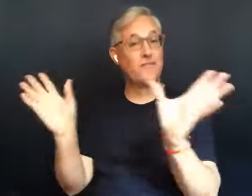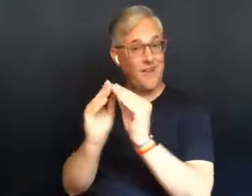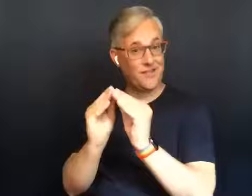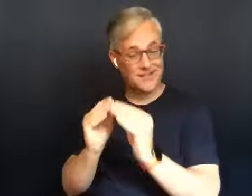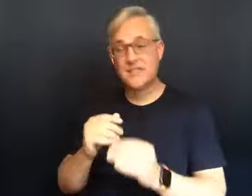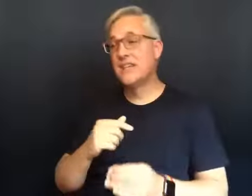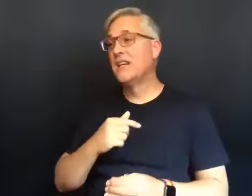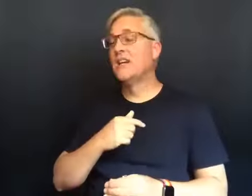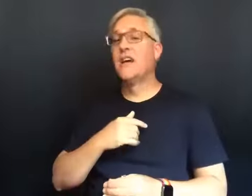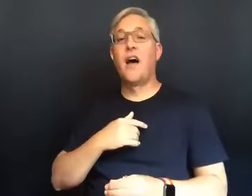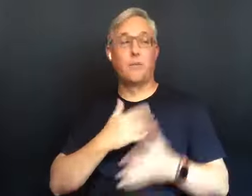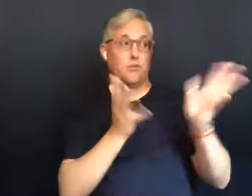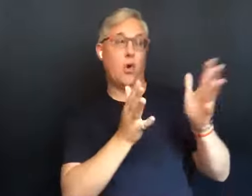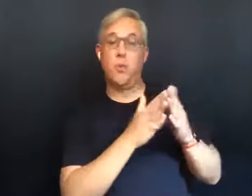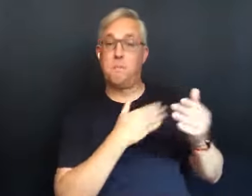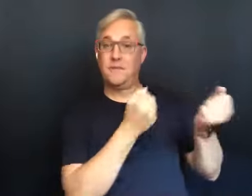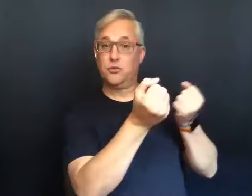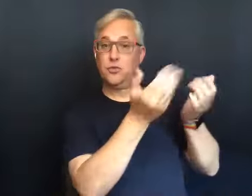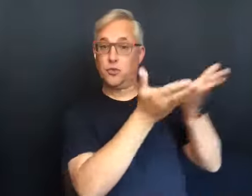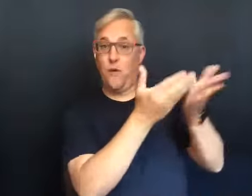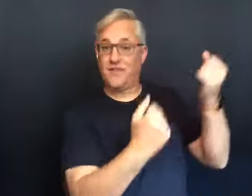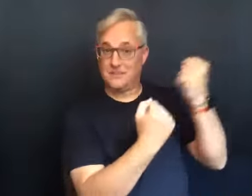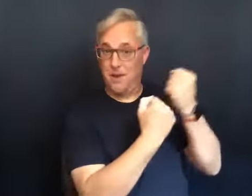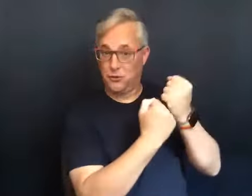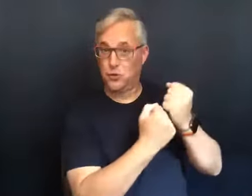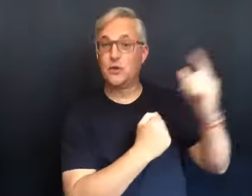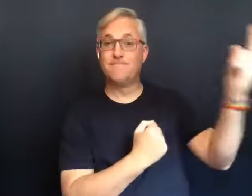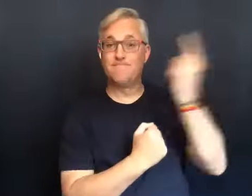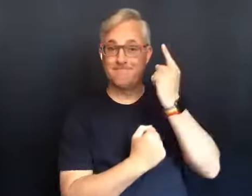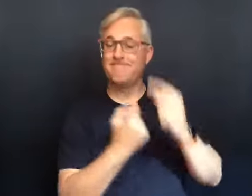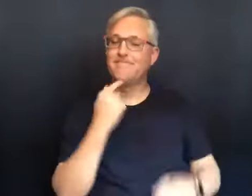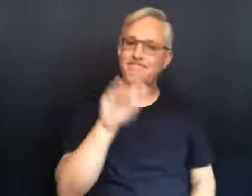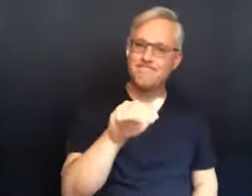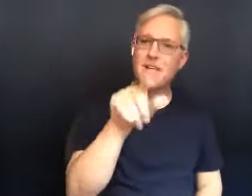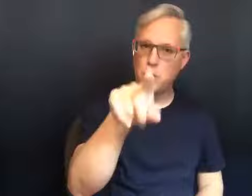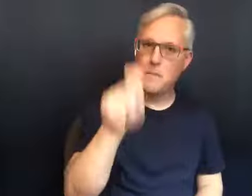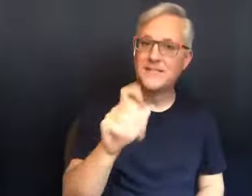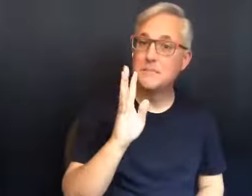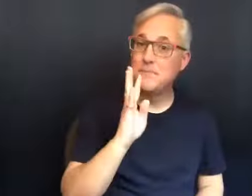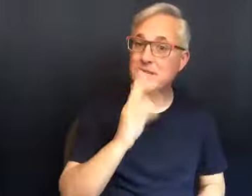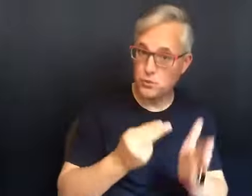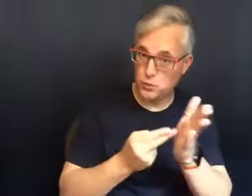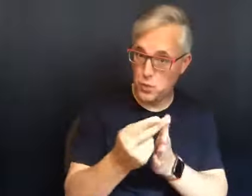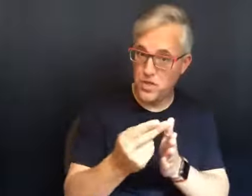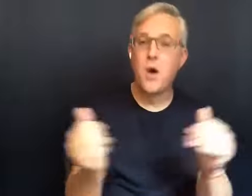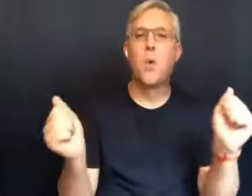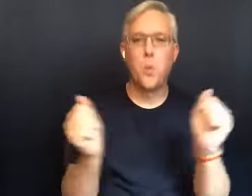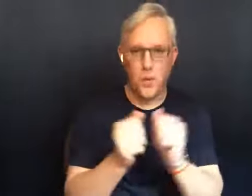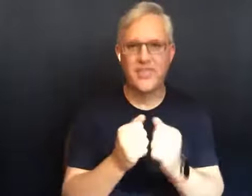as what I was told after the 69th General Service Conference, as I was sharing with my service sponsor, it's like, but you